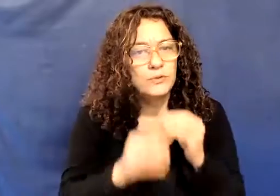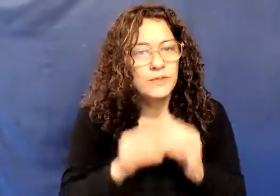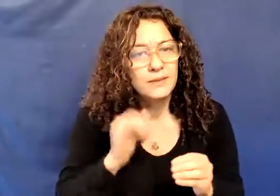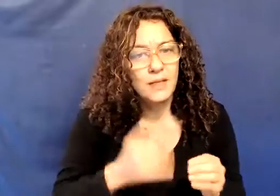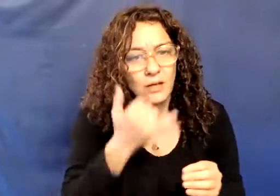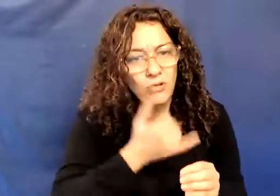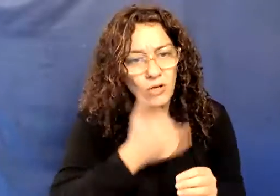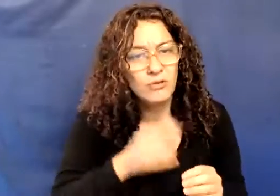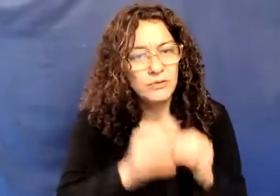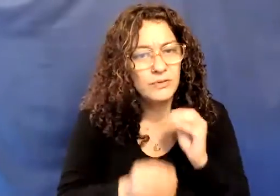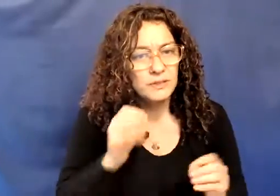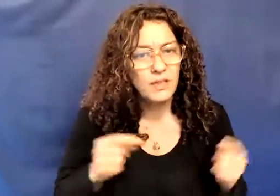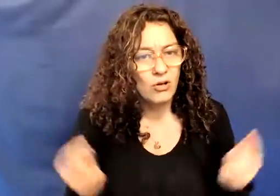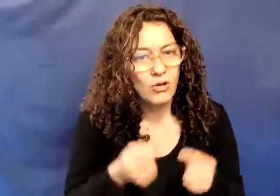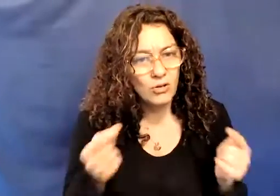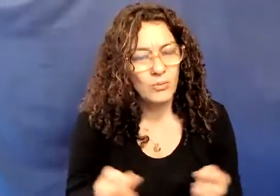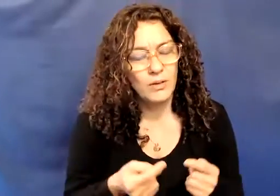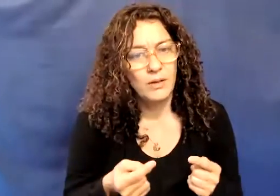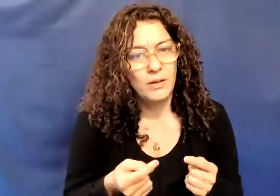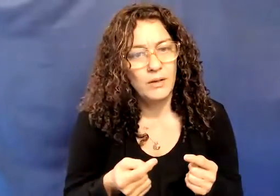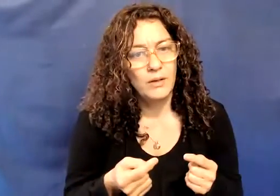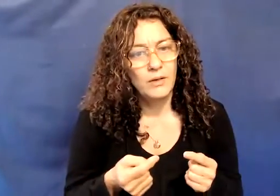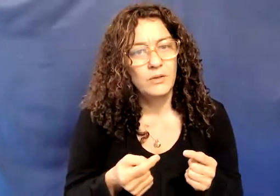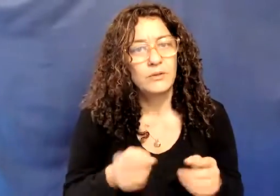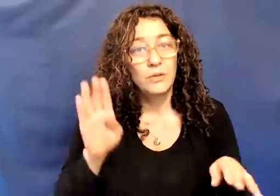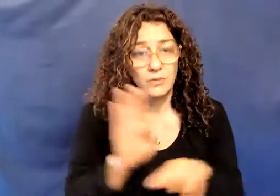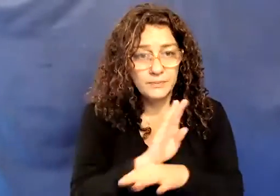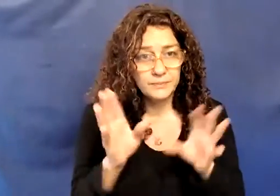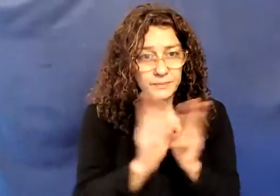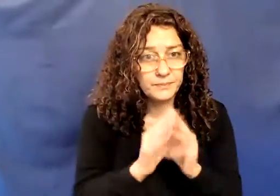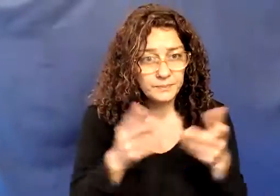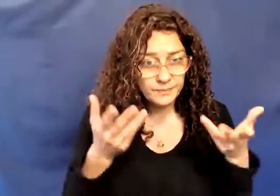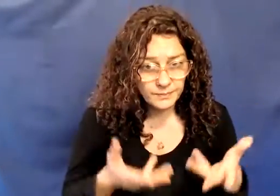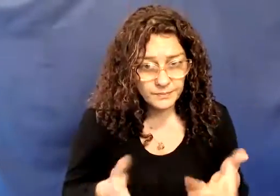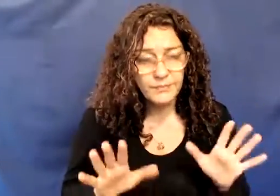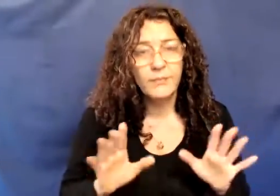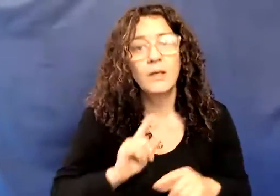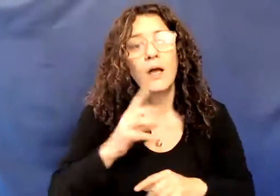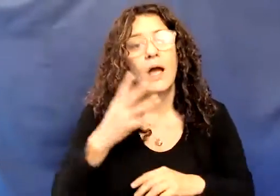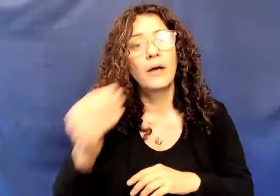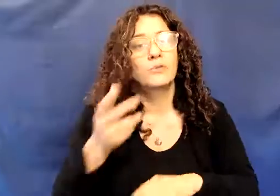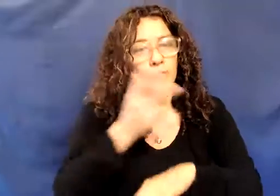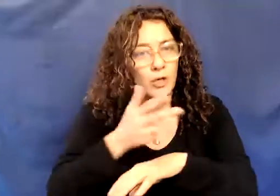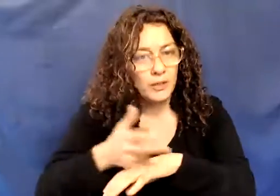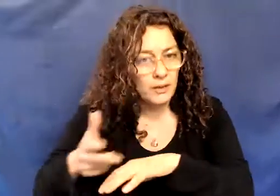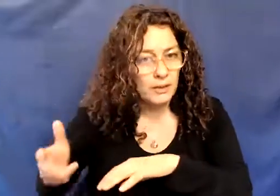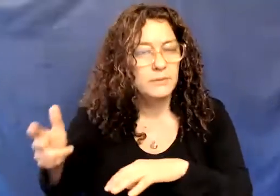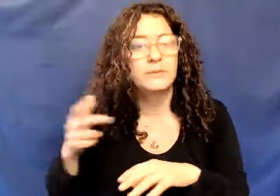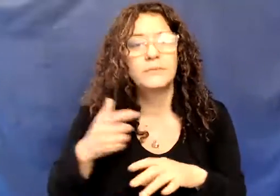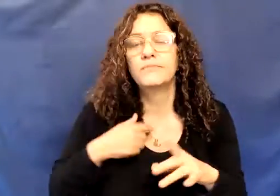So afterwards that night, after the business meeting, we were in the parking lot and we were talking. And,